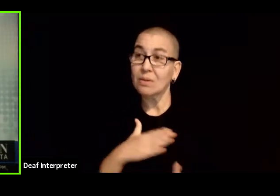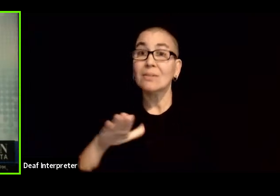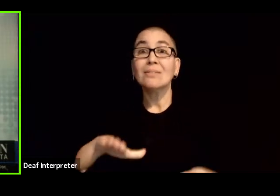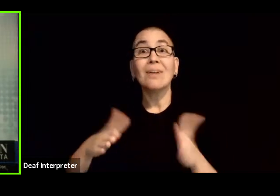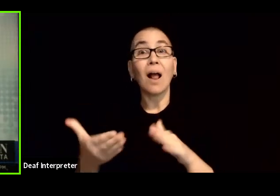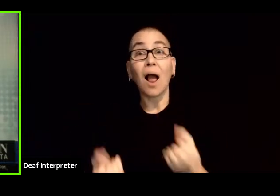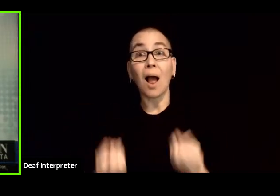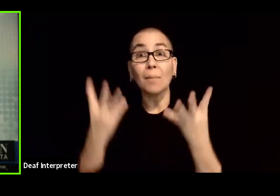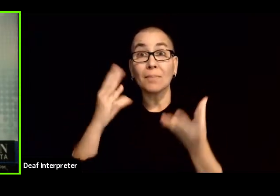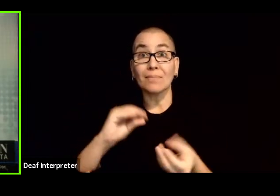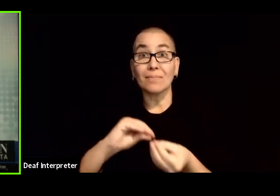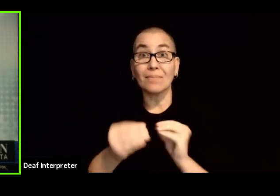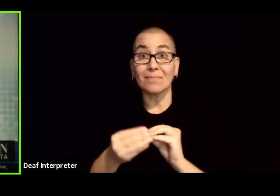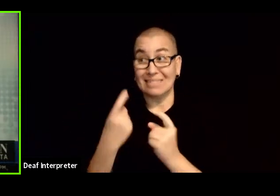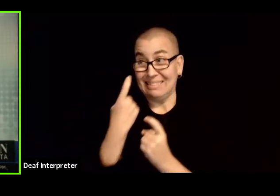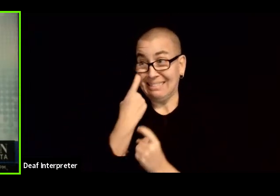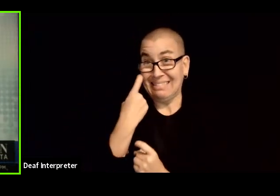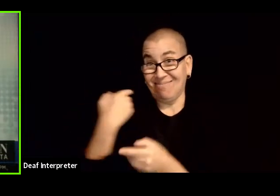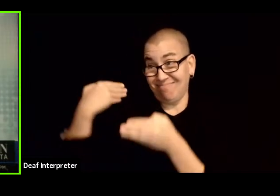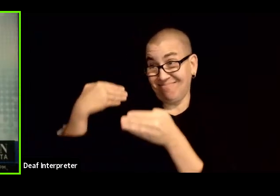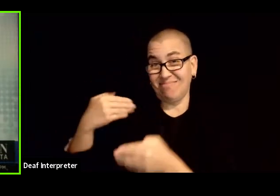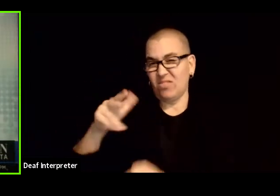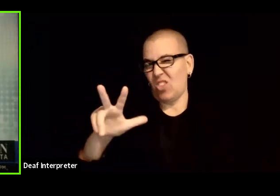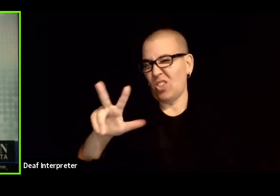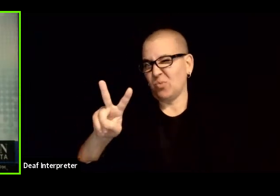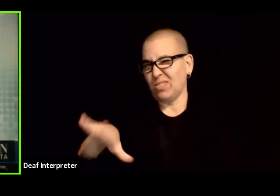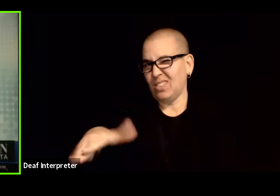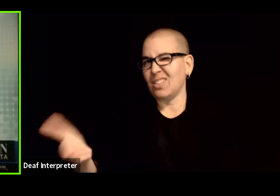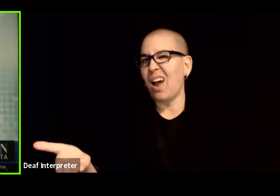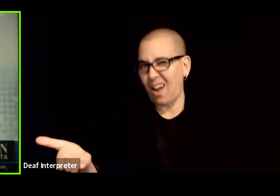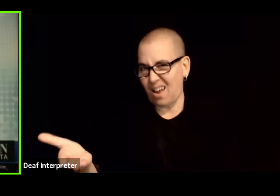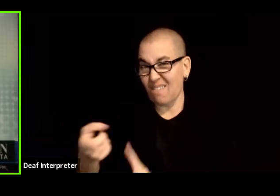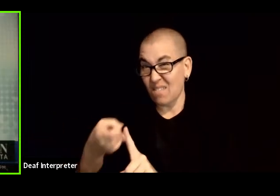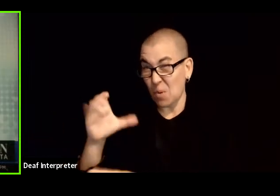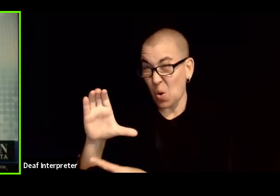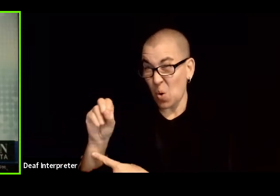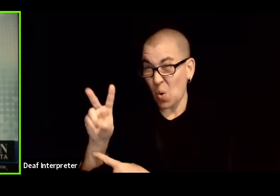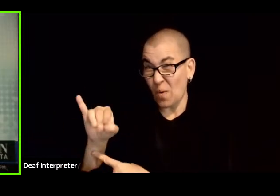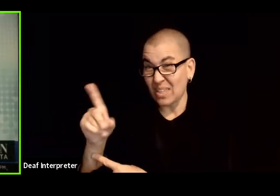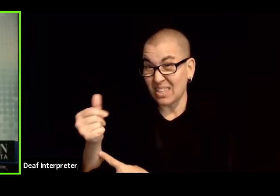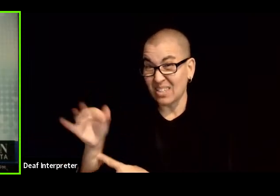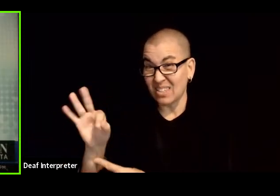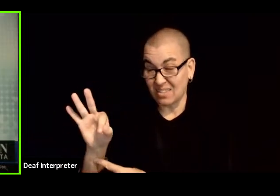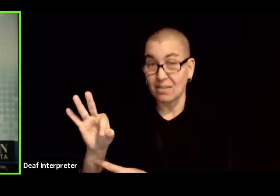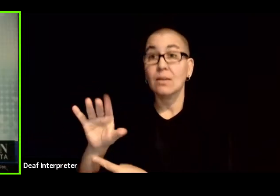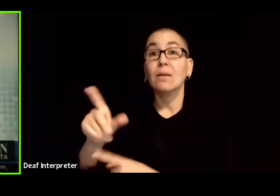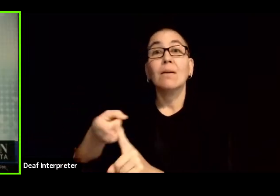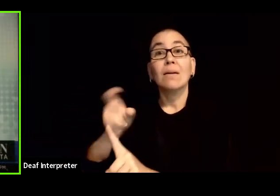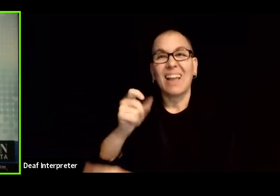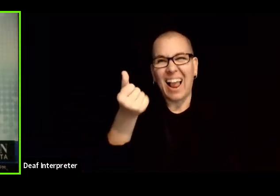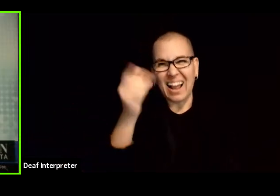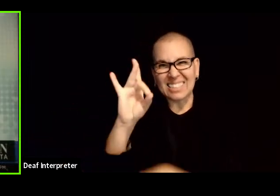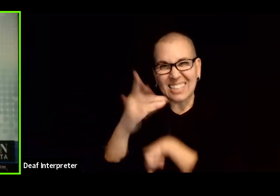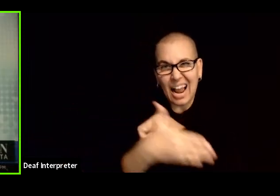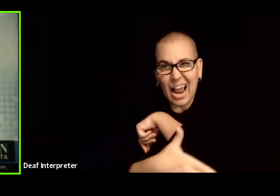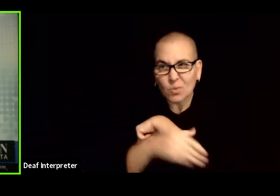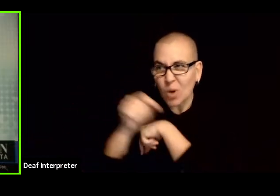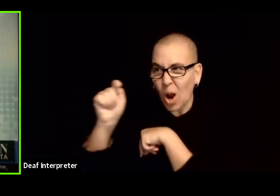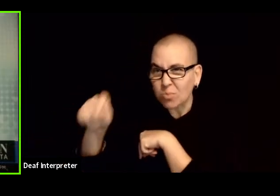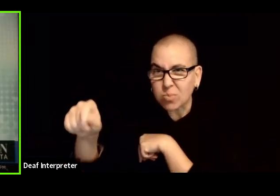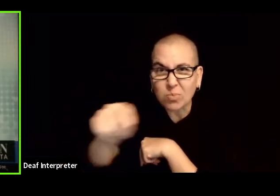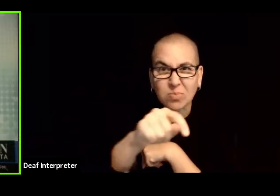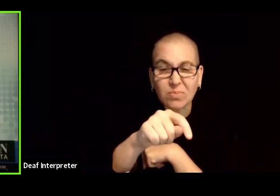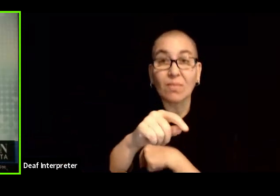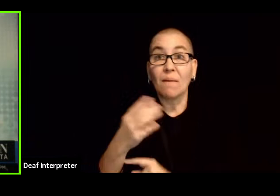reported yesterday across 18 counties, 14 of them in the metro area, 18 of them in greater